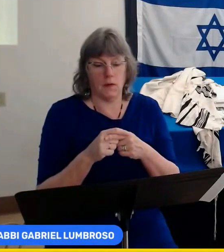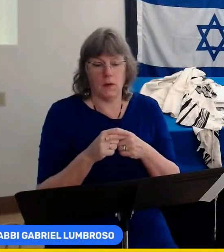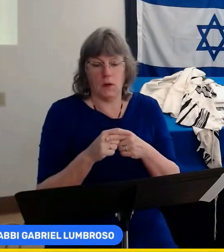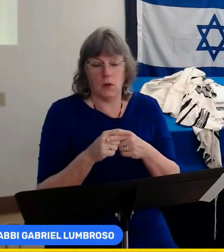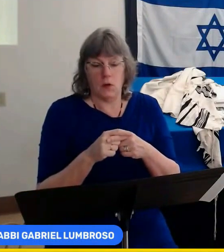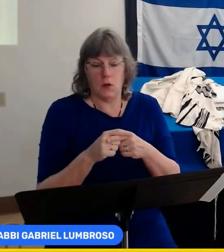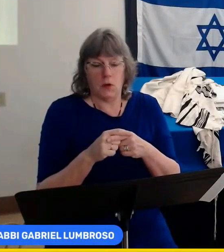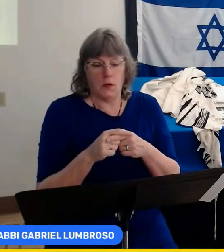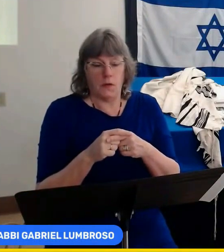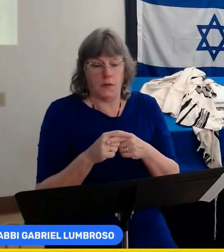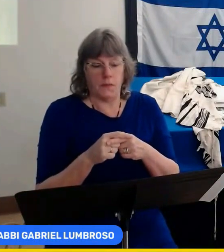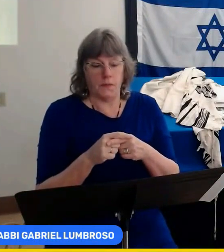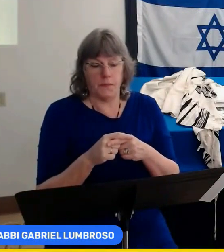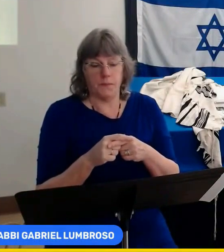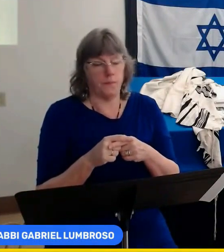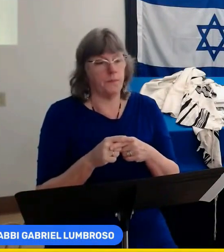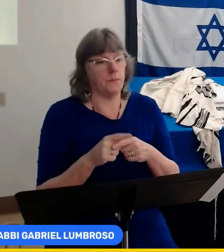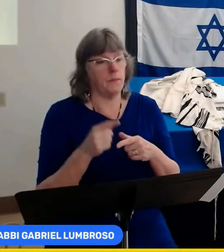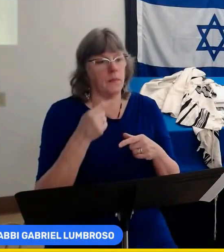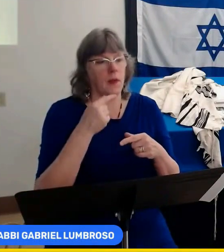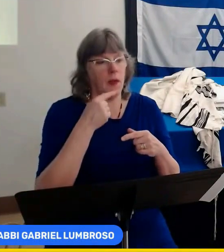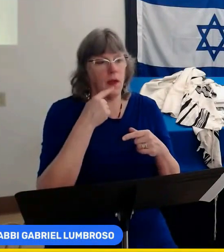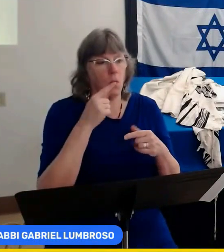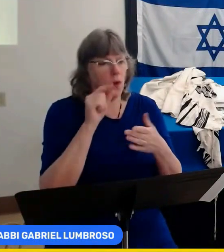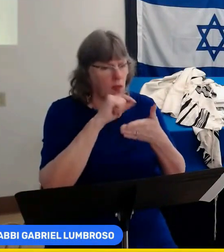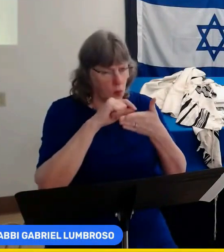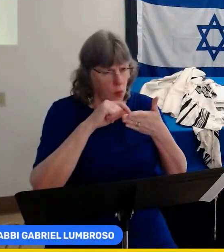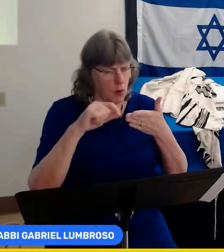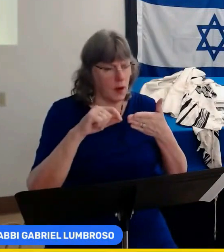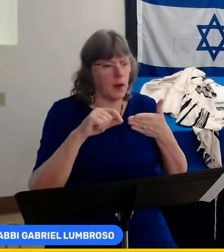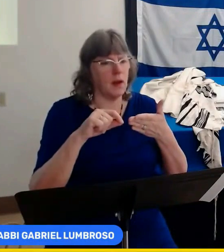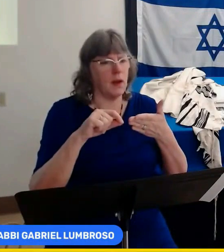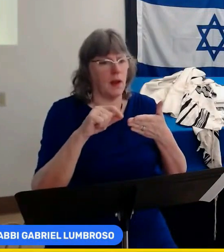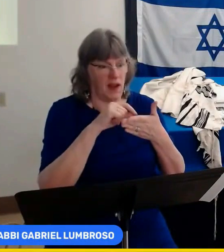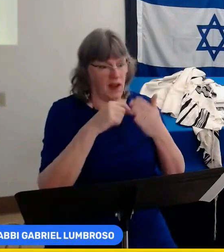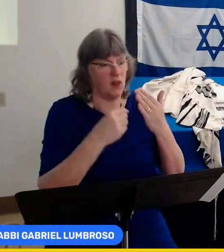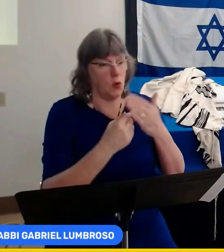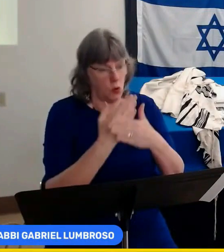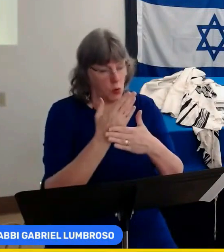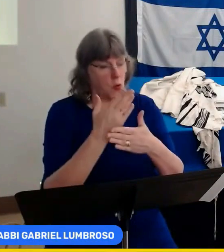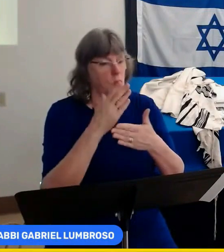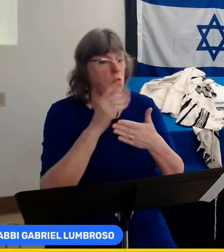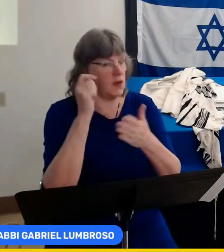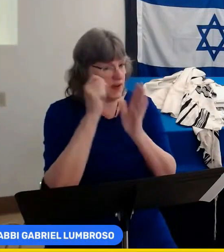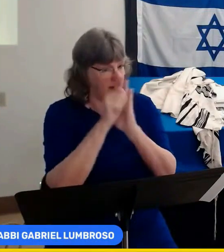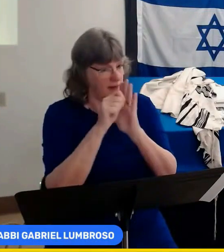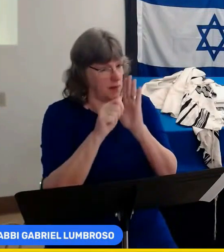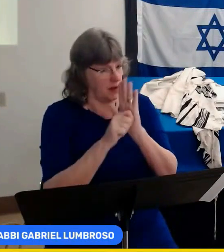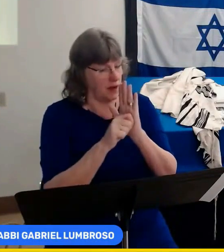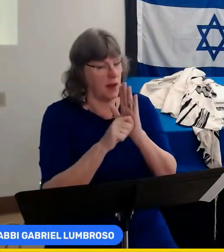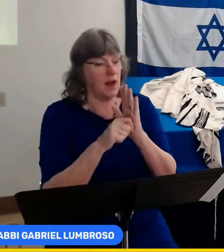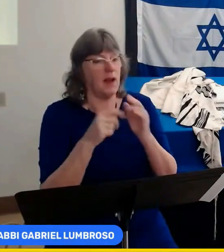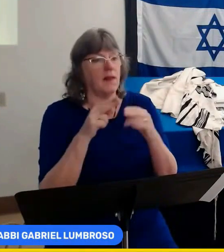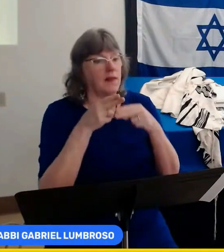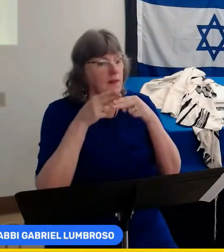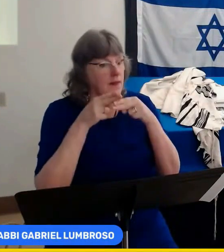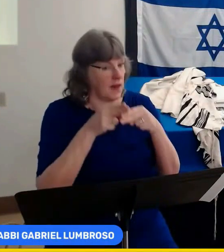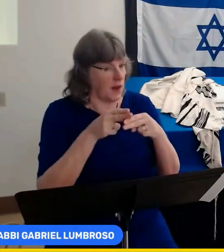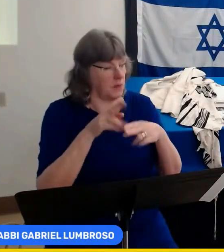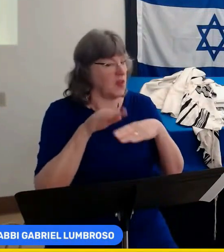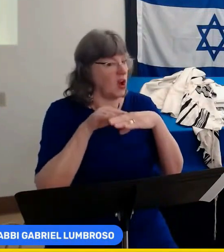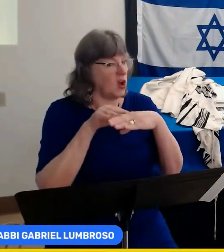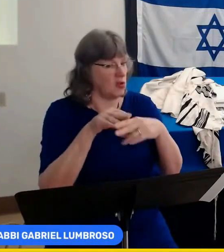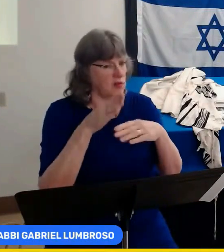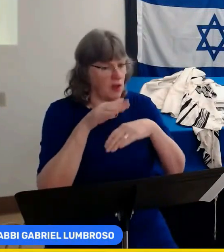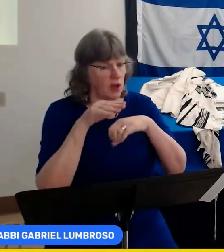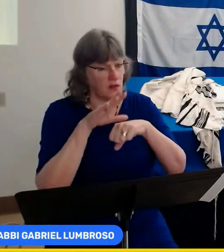a new testament. They called it the besorah, which means the good news. There's a verb from that, which is